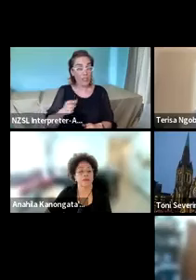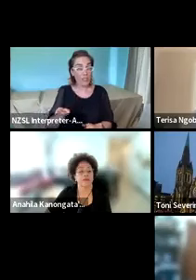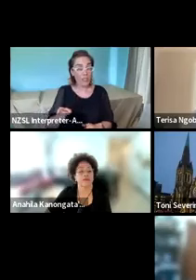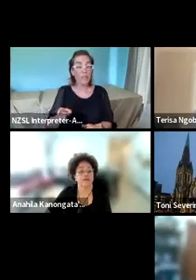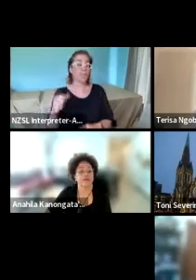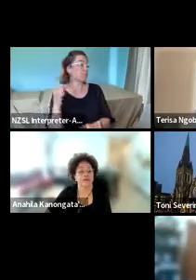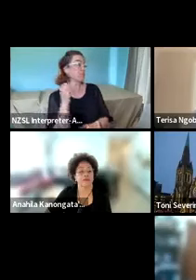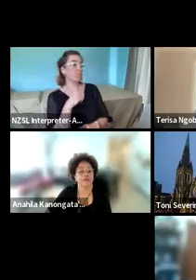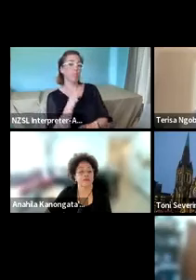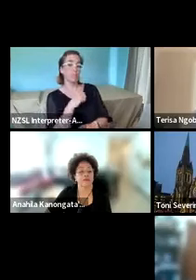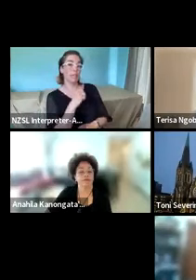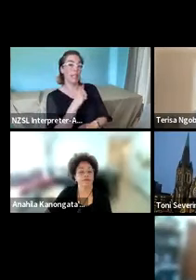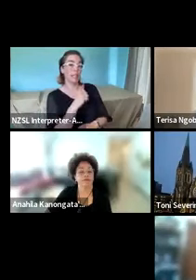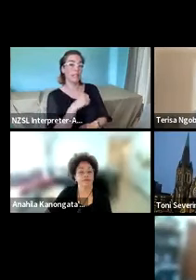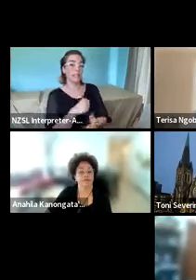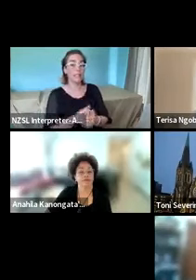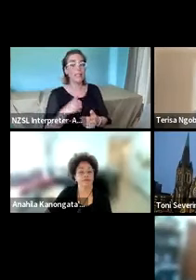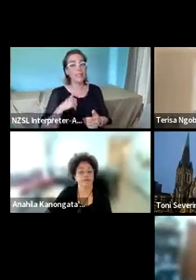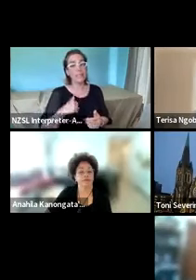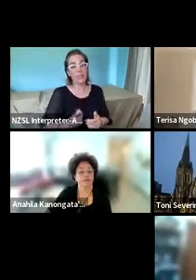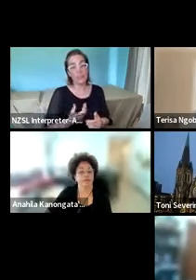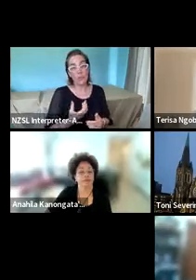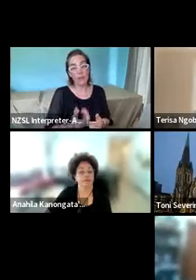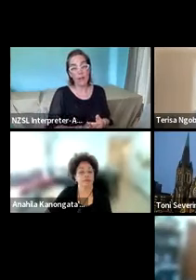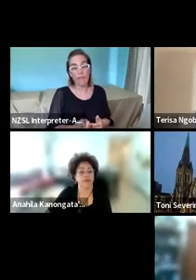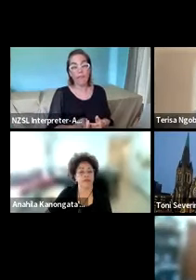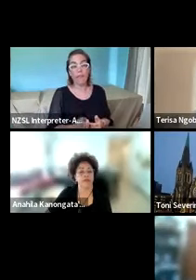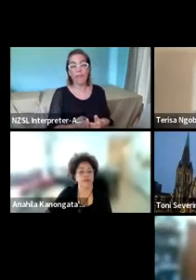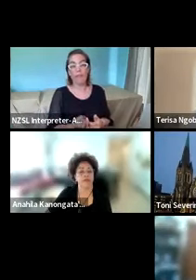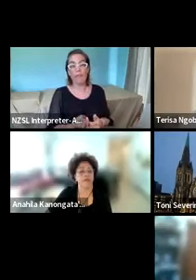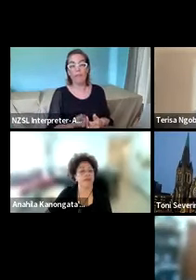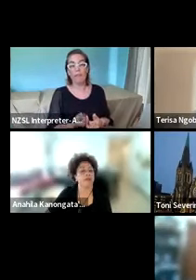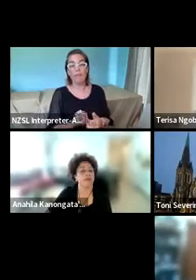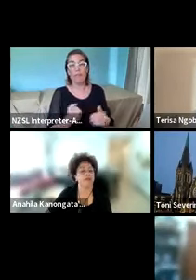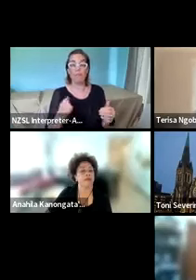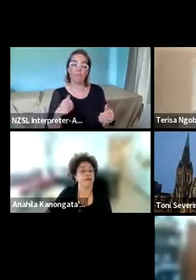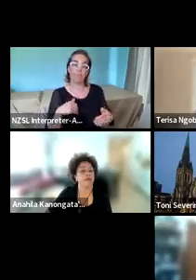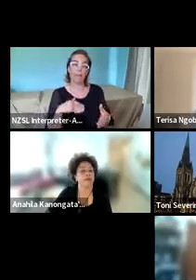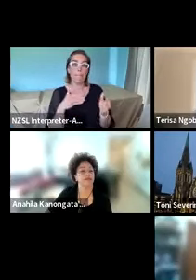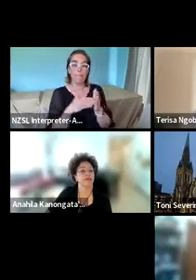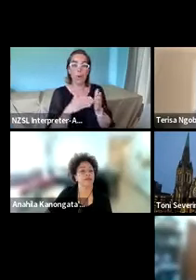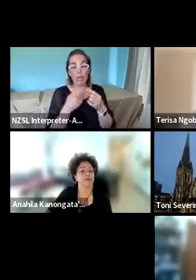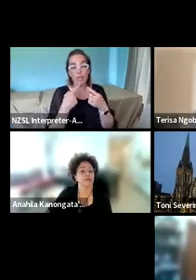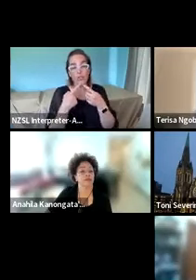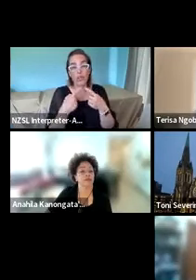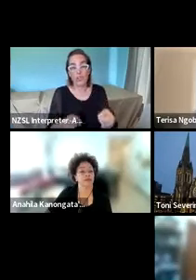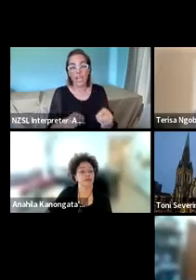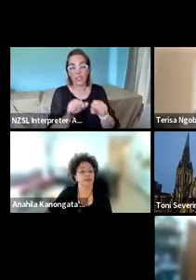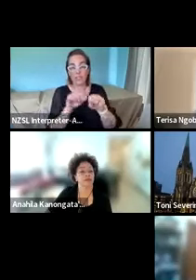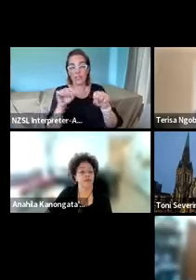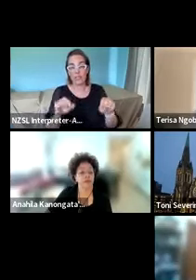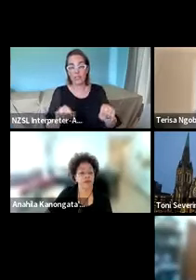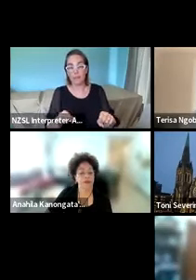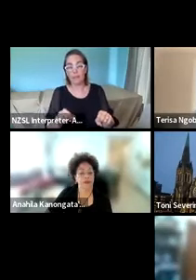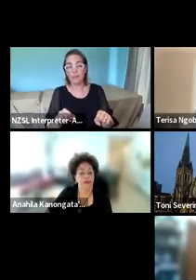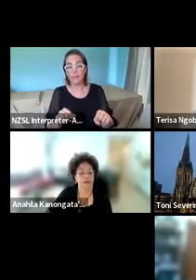Yes. There needs to the barrier notification needs to with the